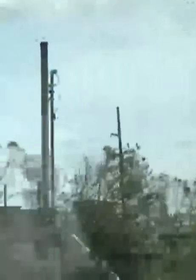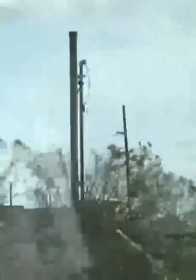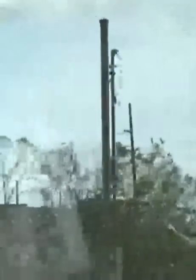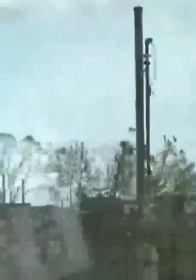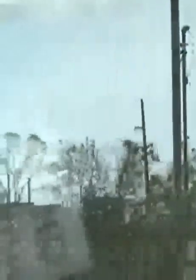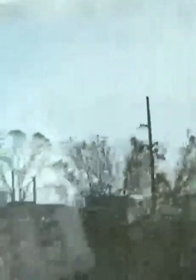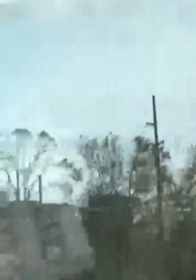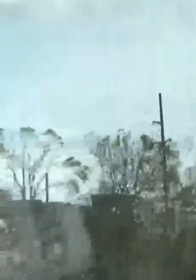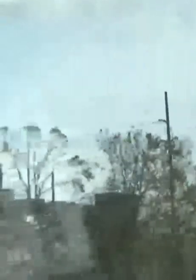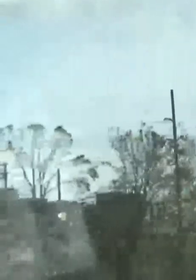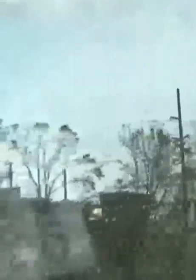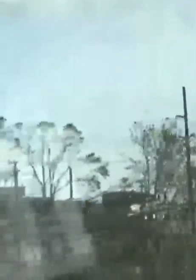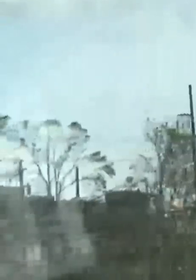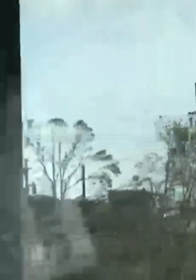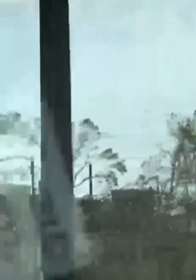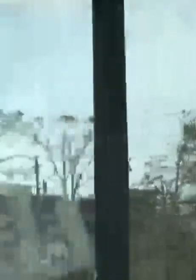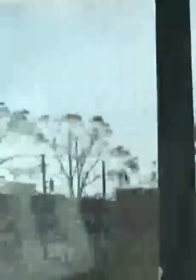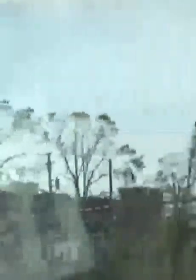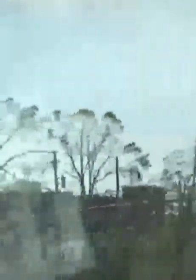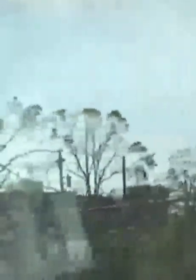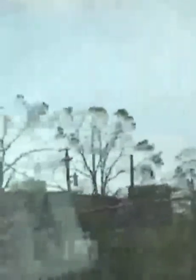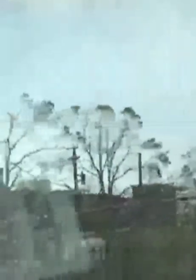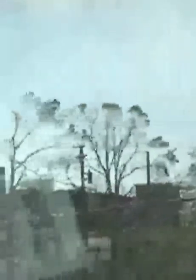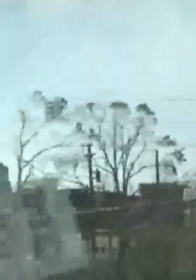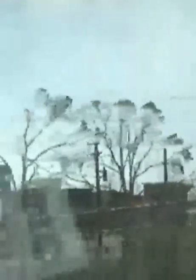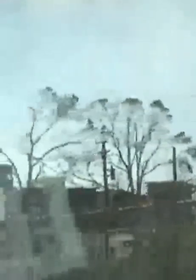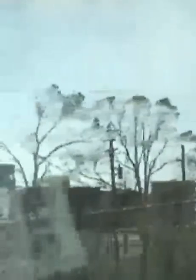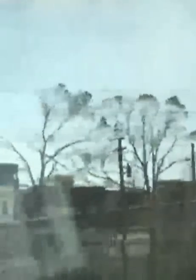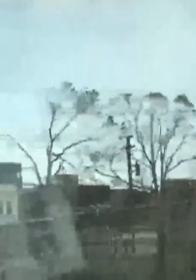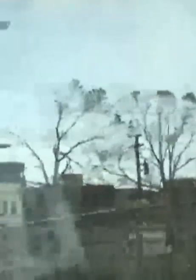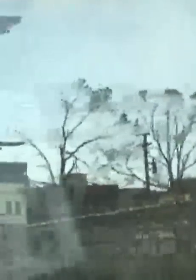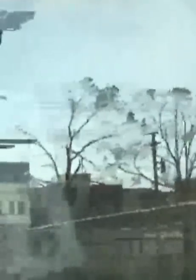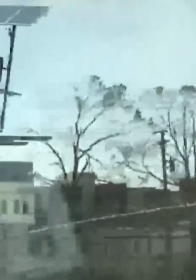their bakery is right here to the left.